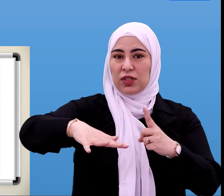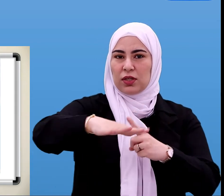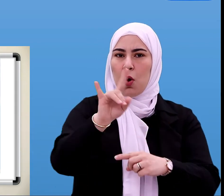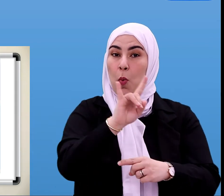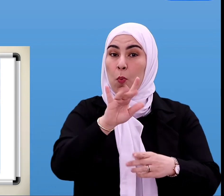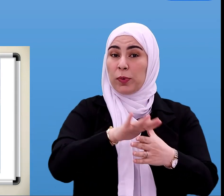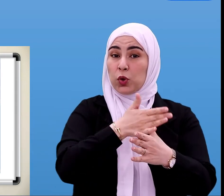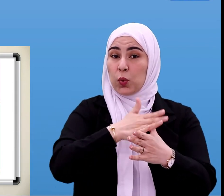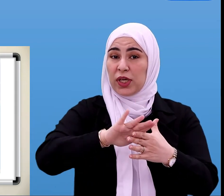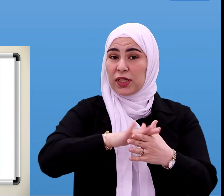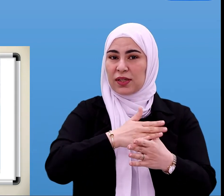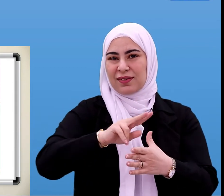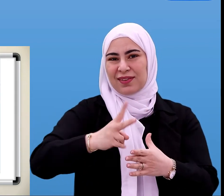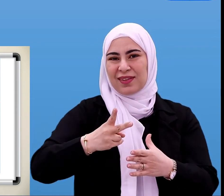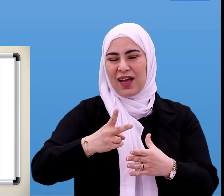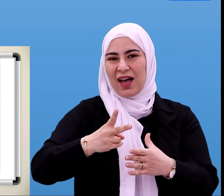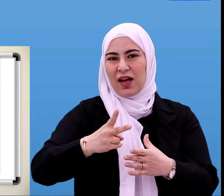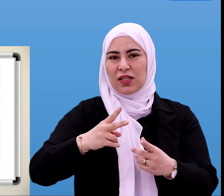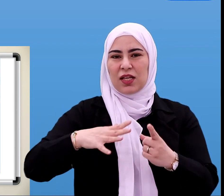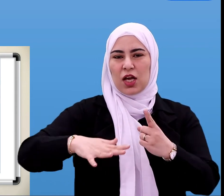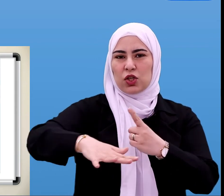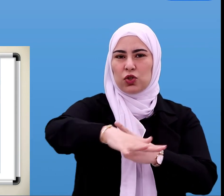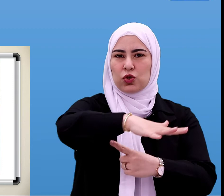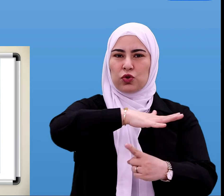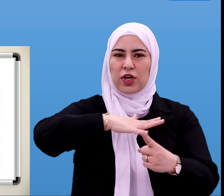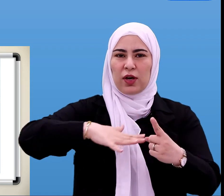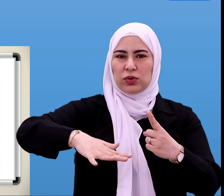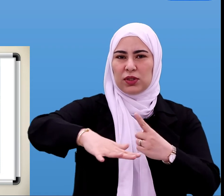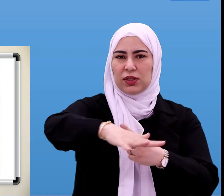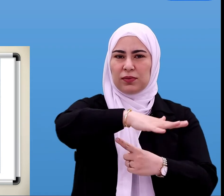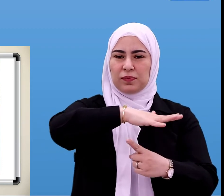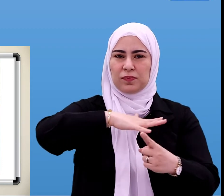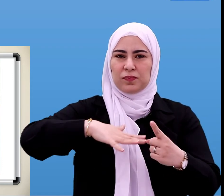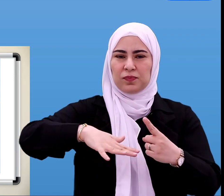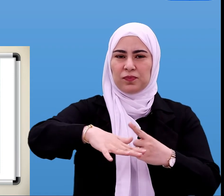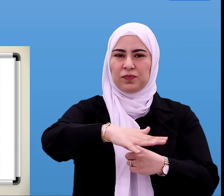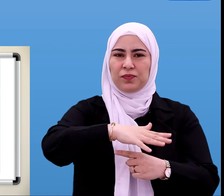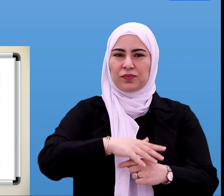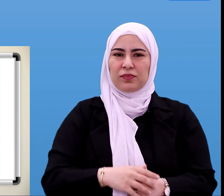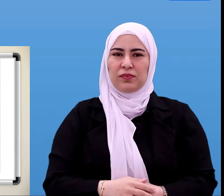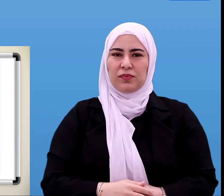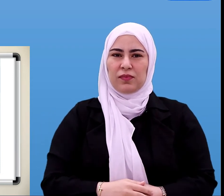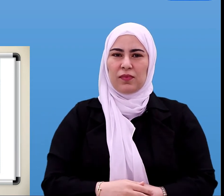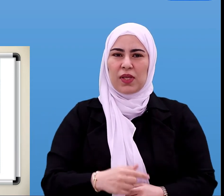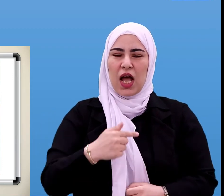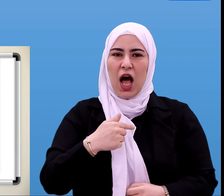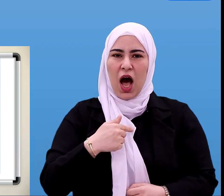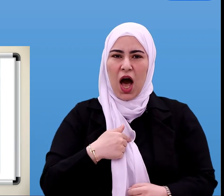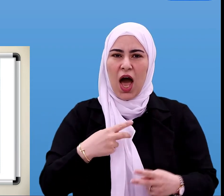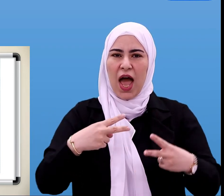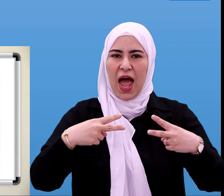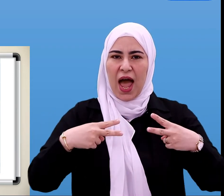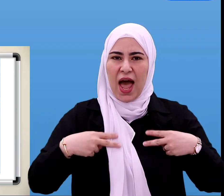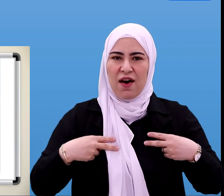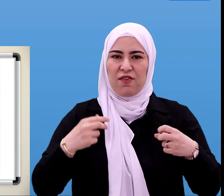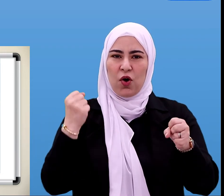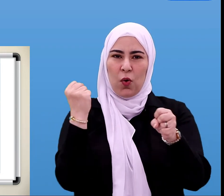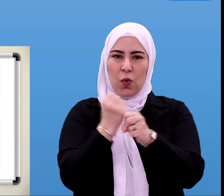between. It means surrounded, all around you. I have worked amongst the best at that